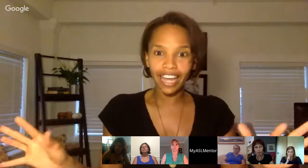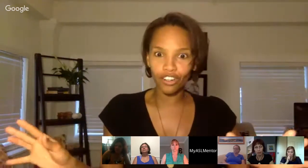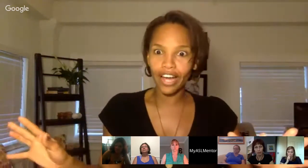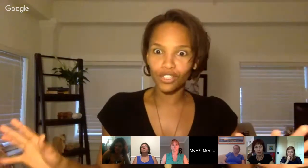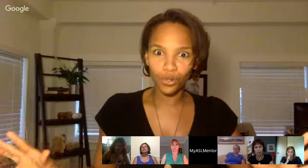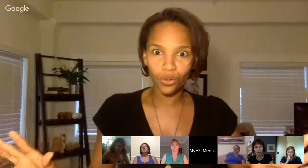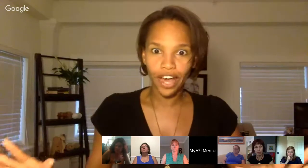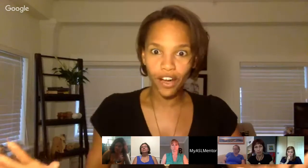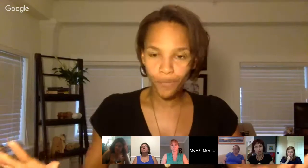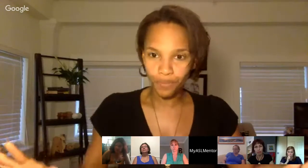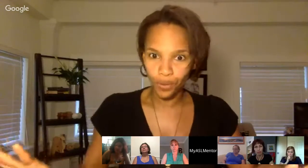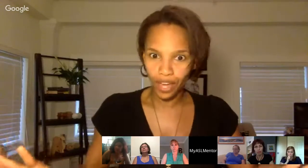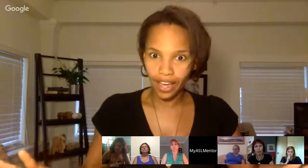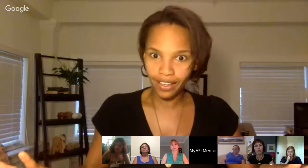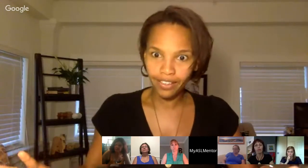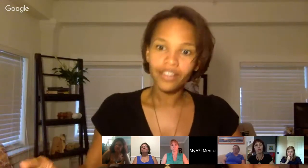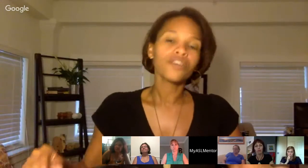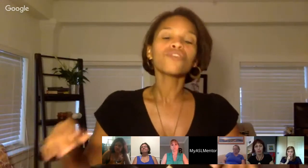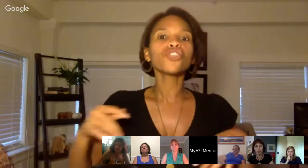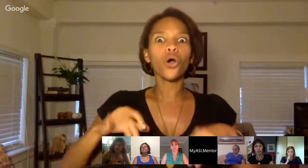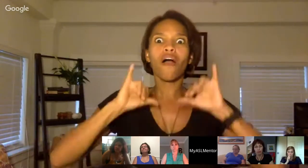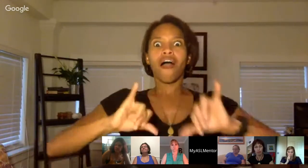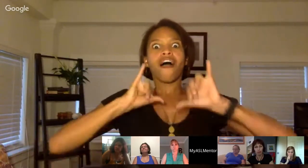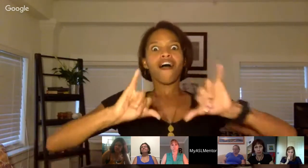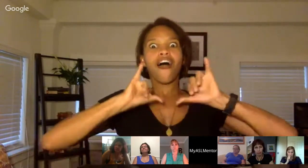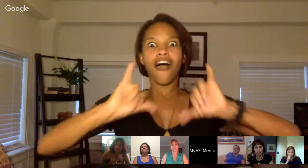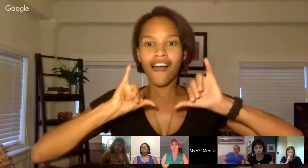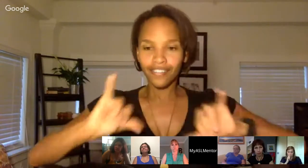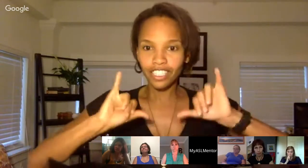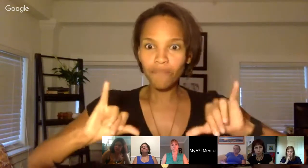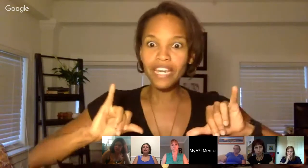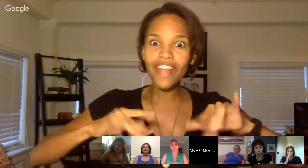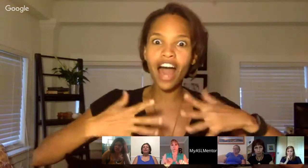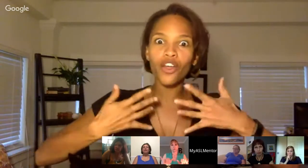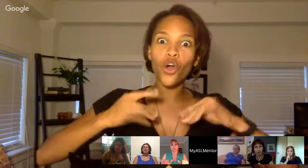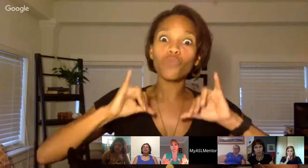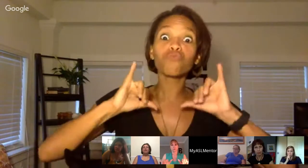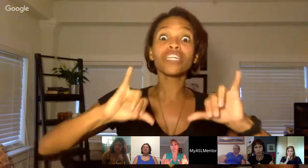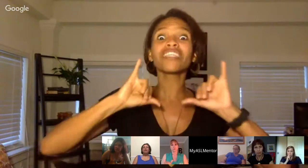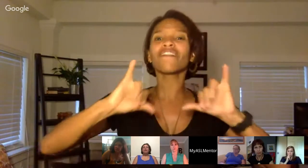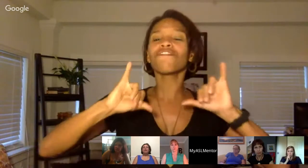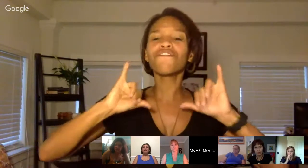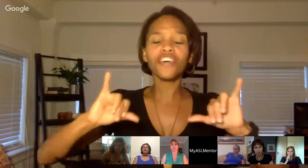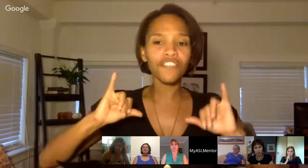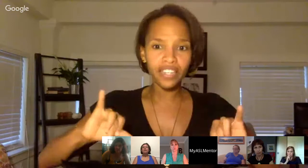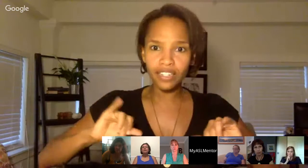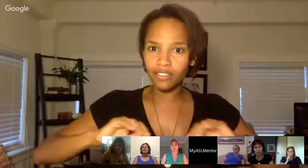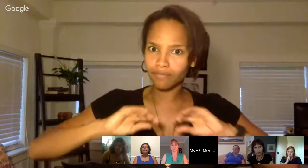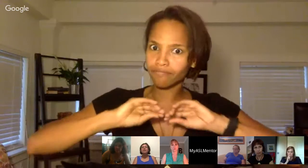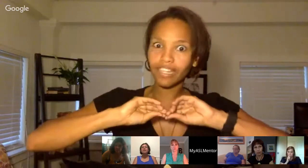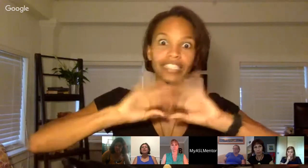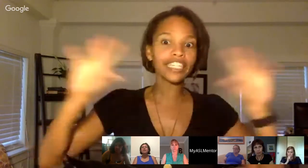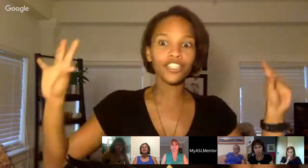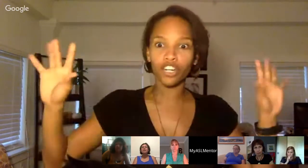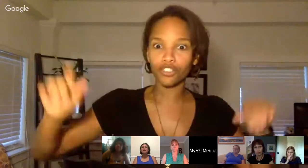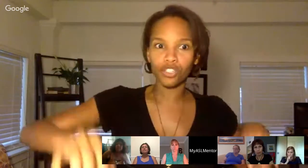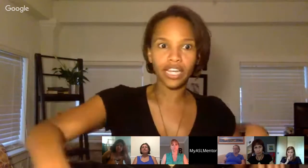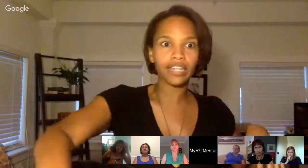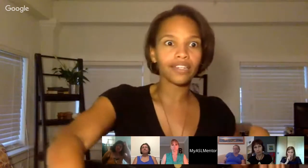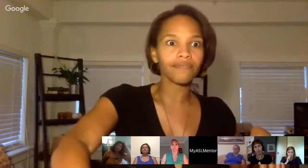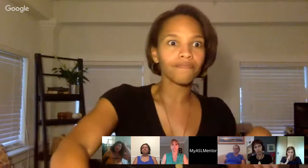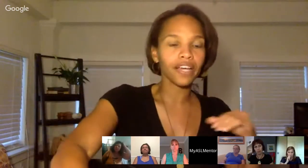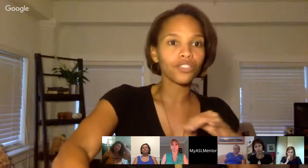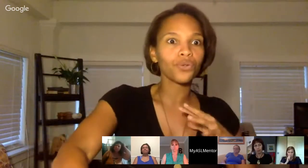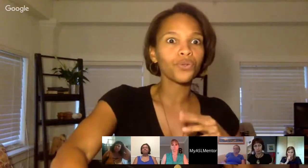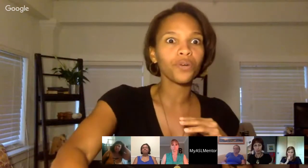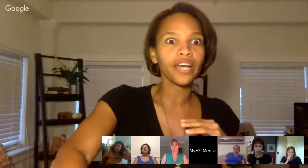how to handle high school now, okay? So to mean that really vivid, clear